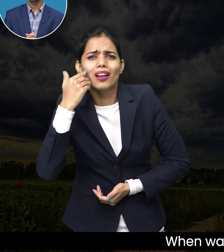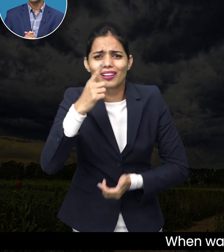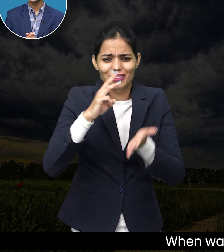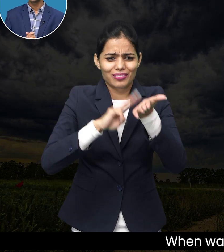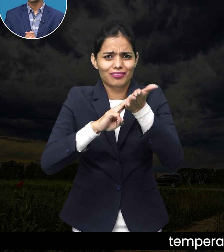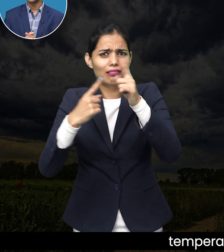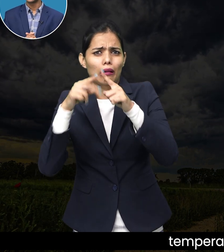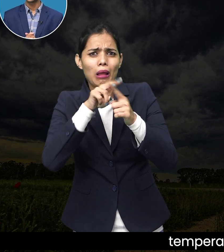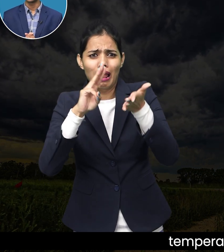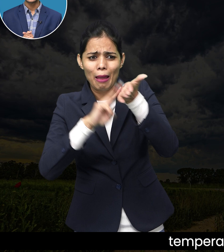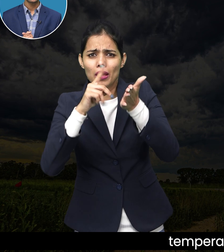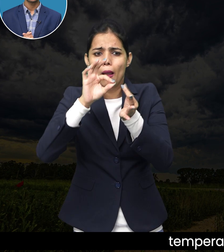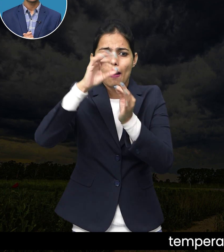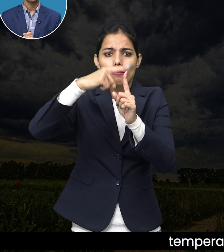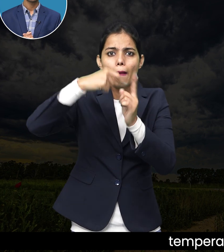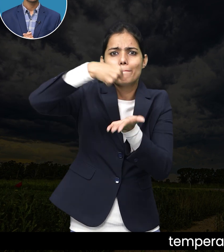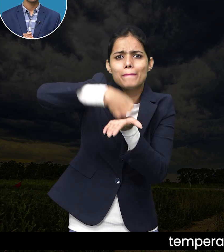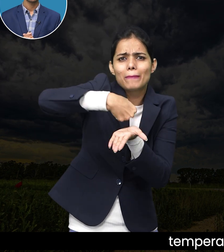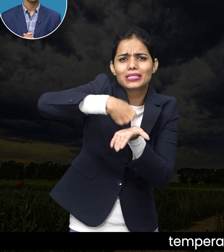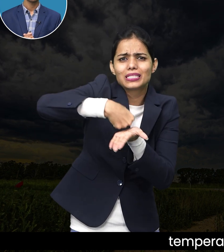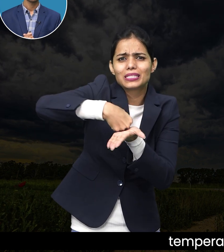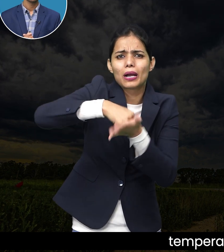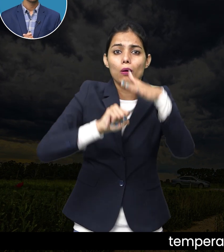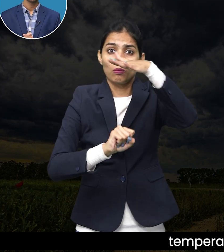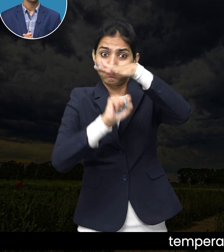When was the maximum temperature recorded?